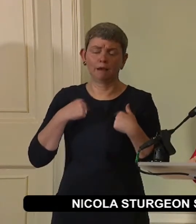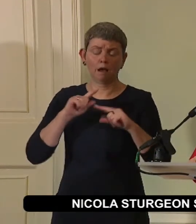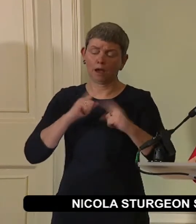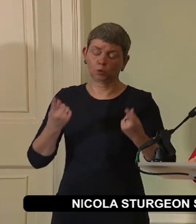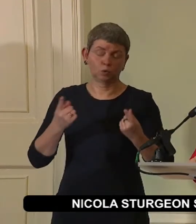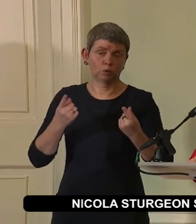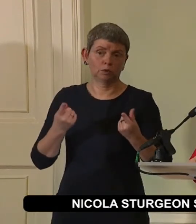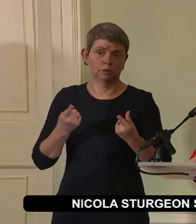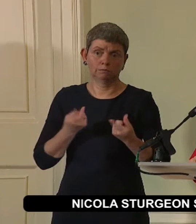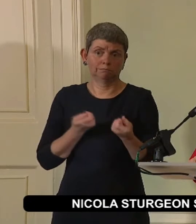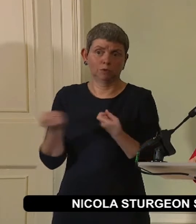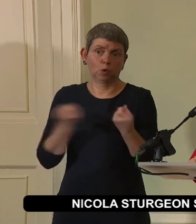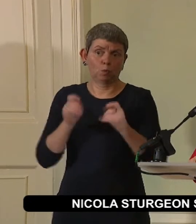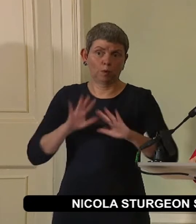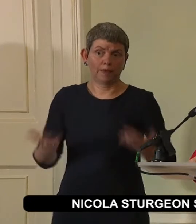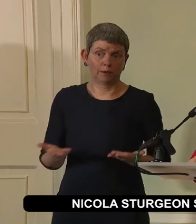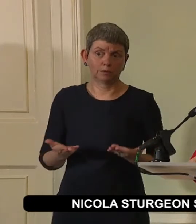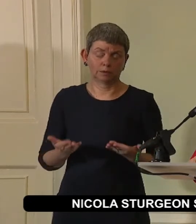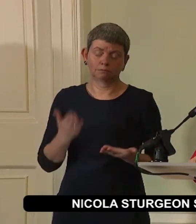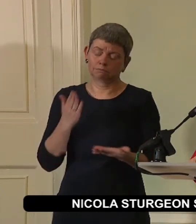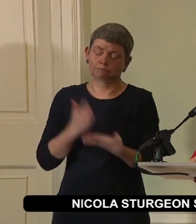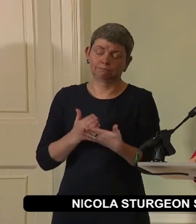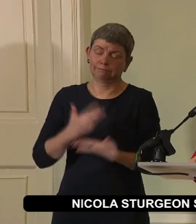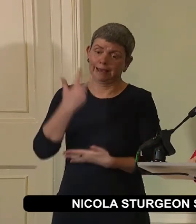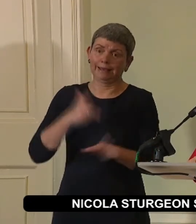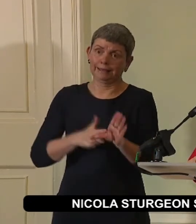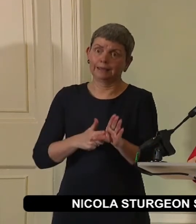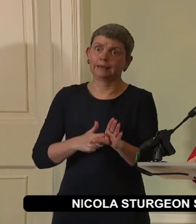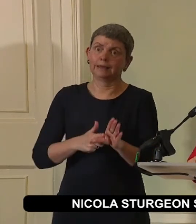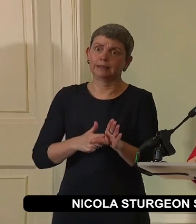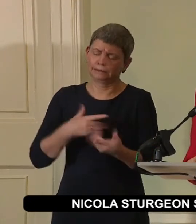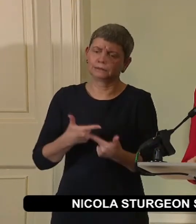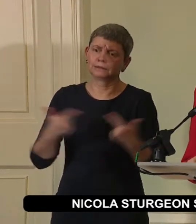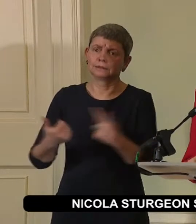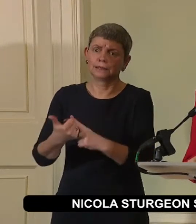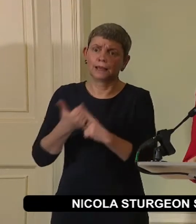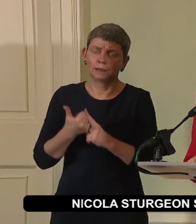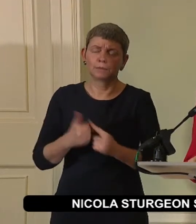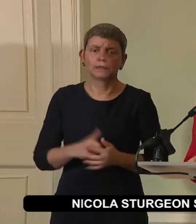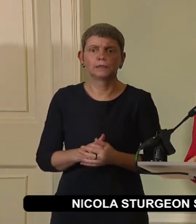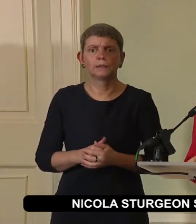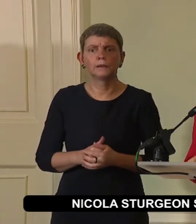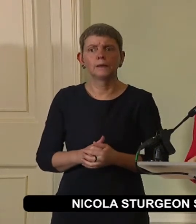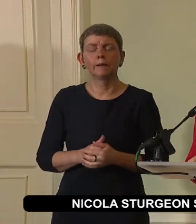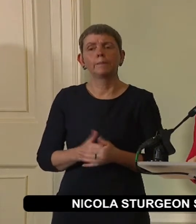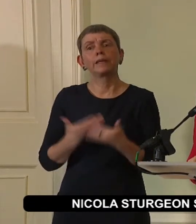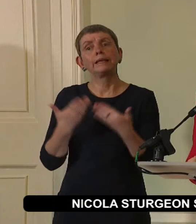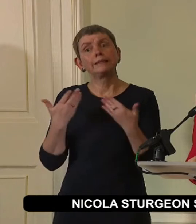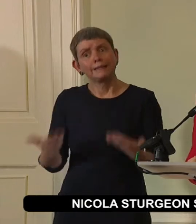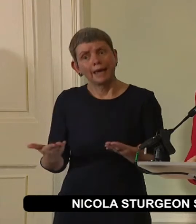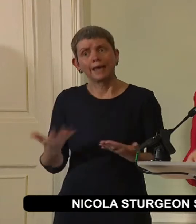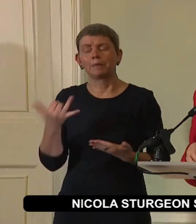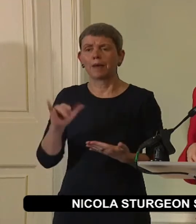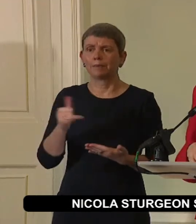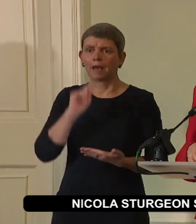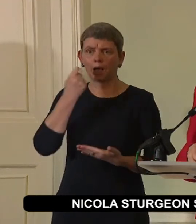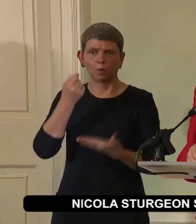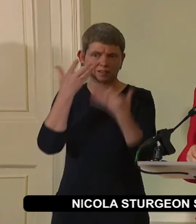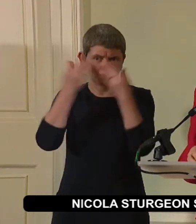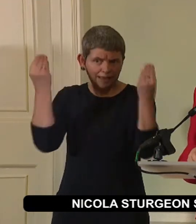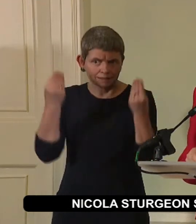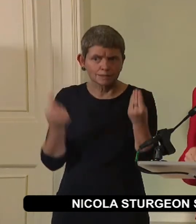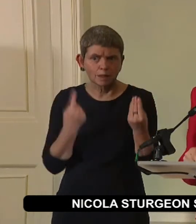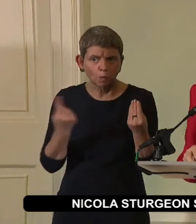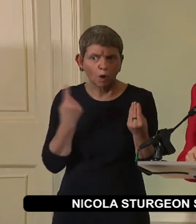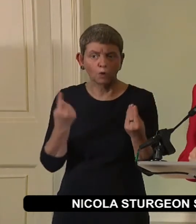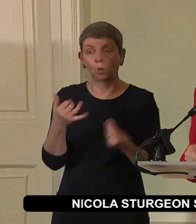job, let alone 8 years. I won't do so today. I might inadvertently forget someone, or